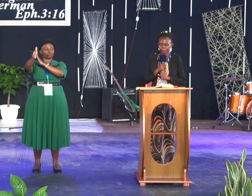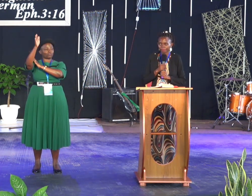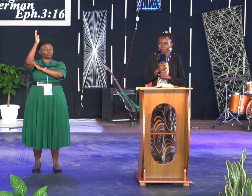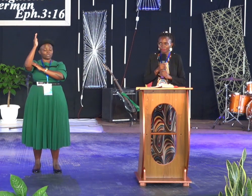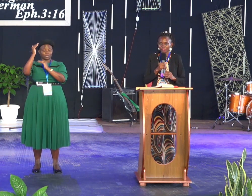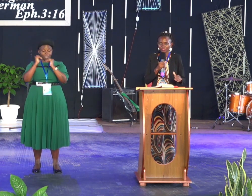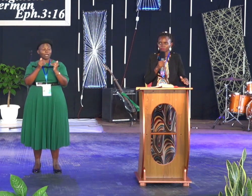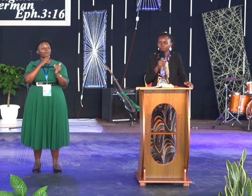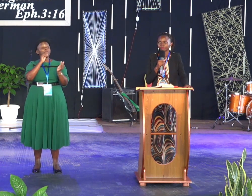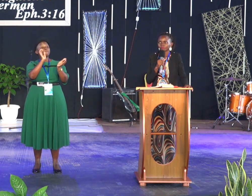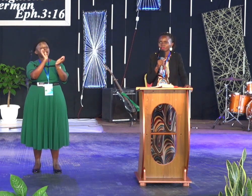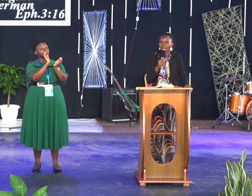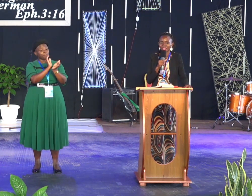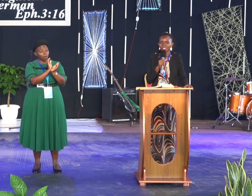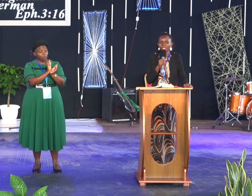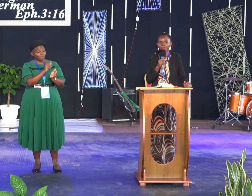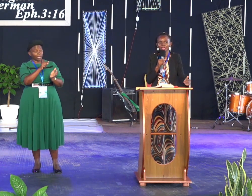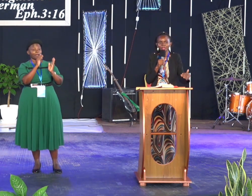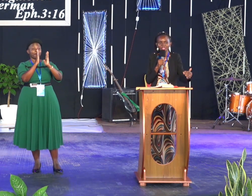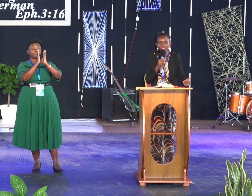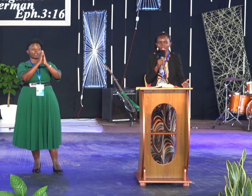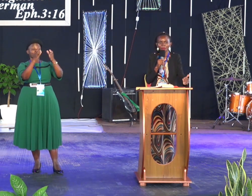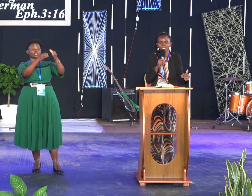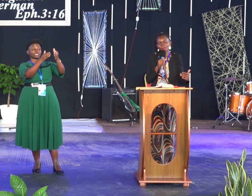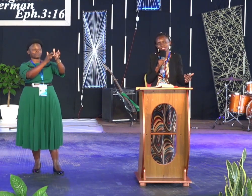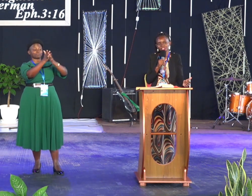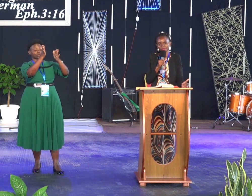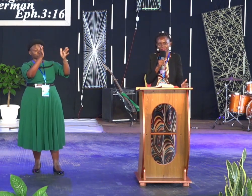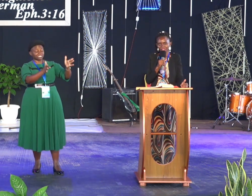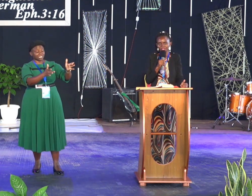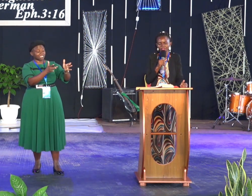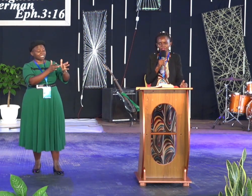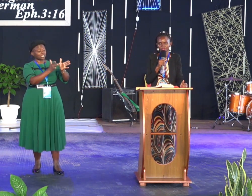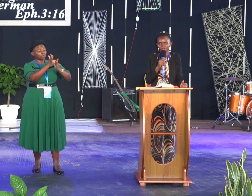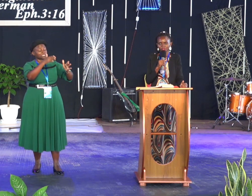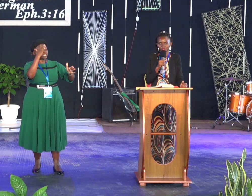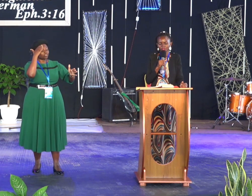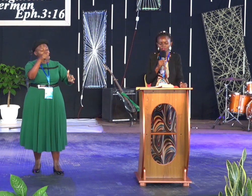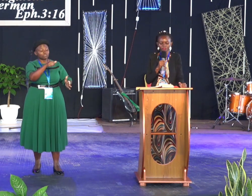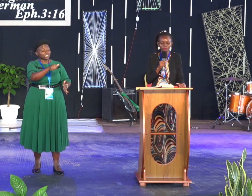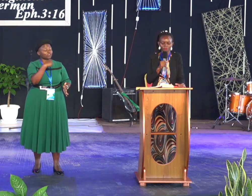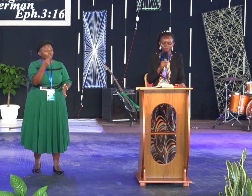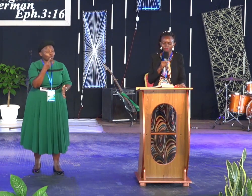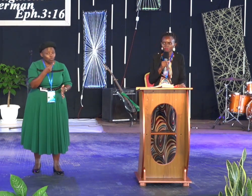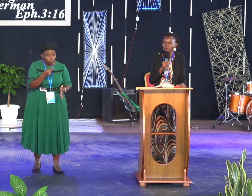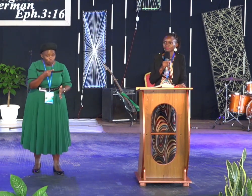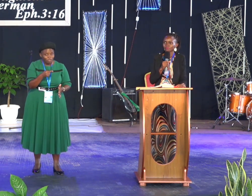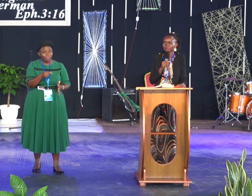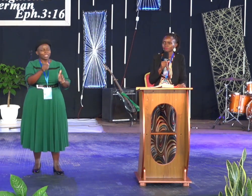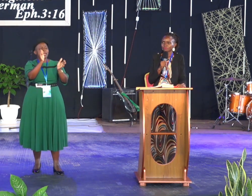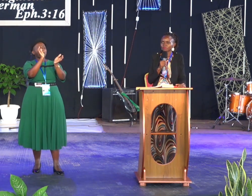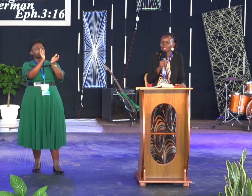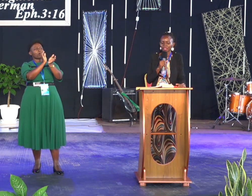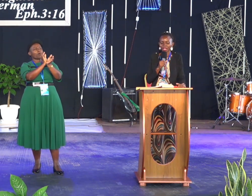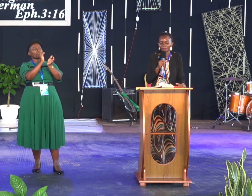these Christians who don't know who they are. And he knew that the deficiency or the problem is with